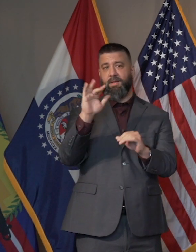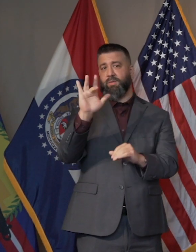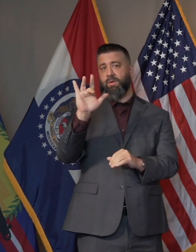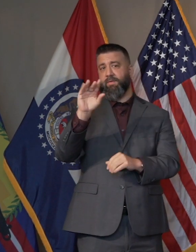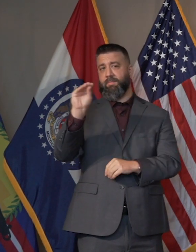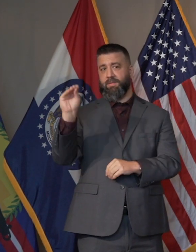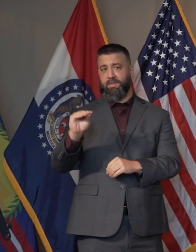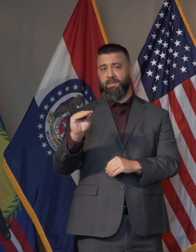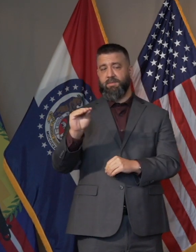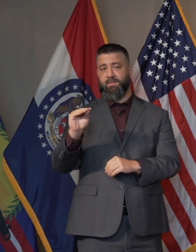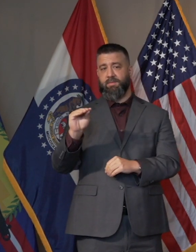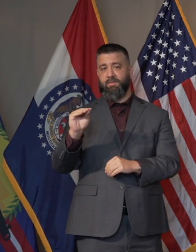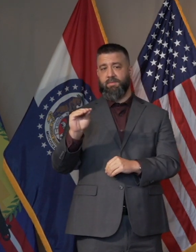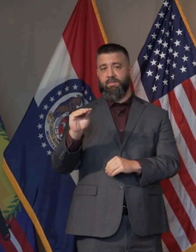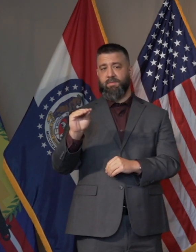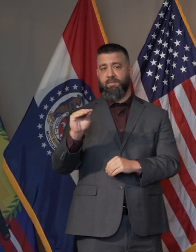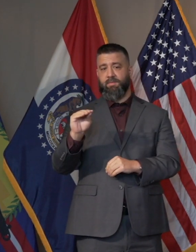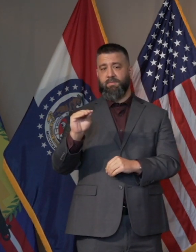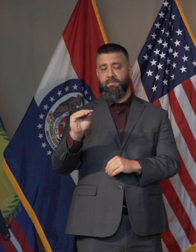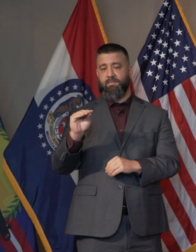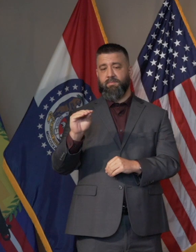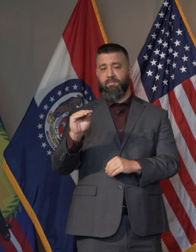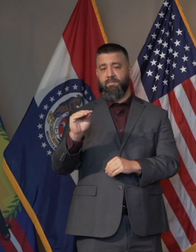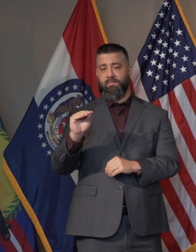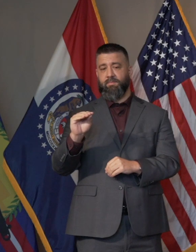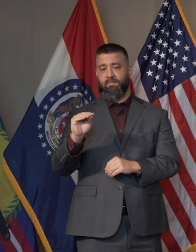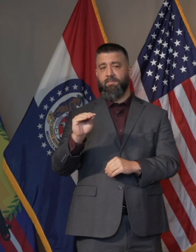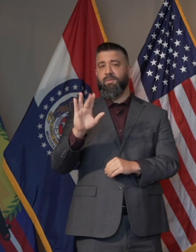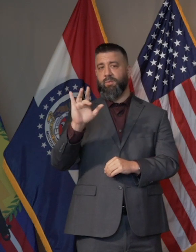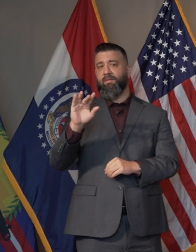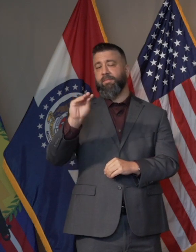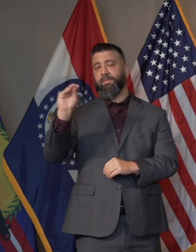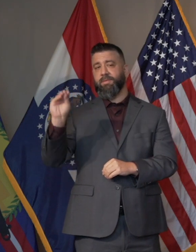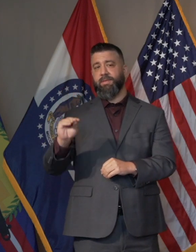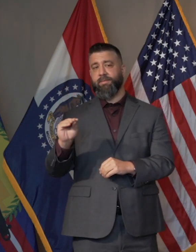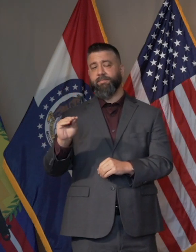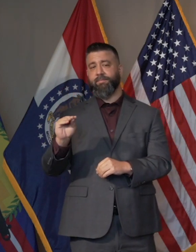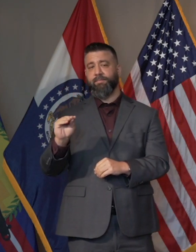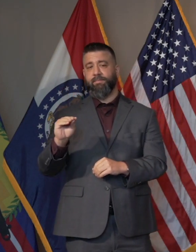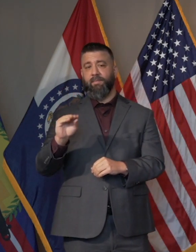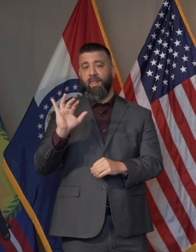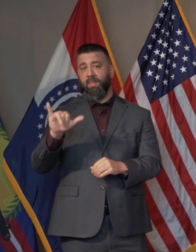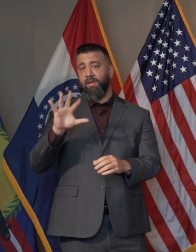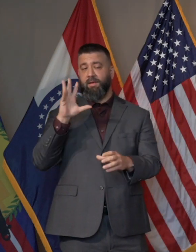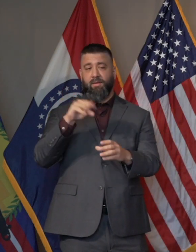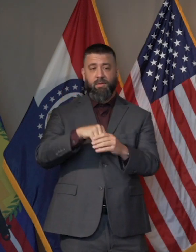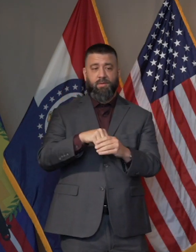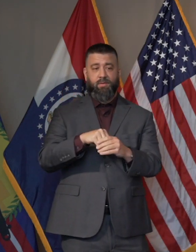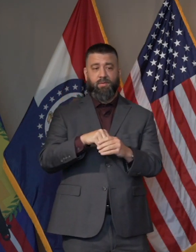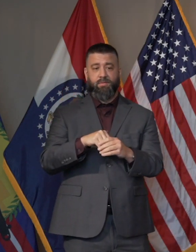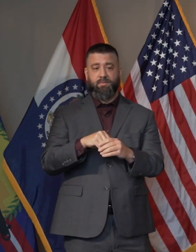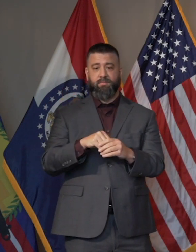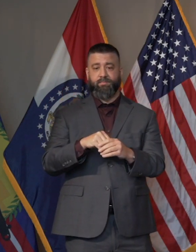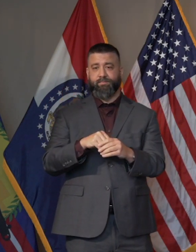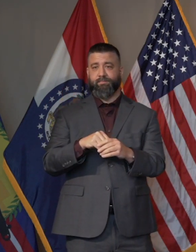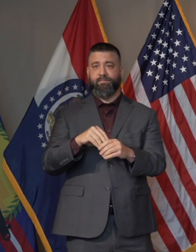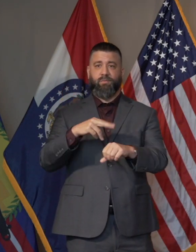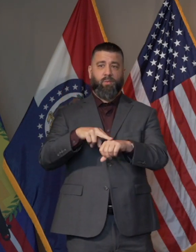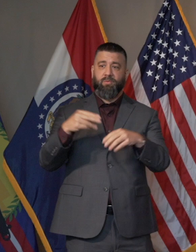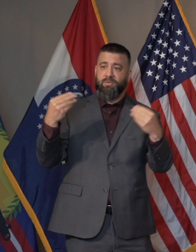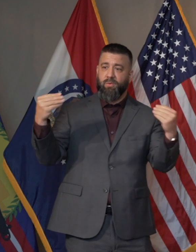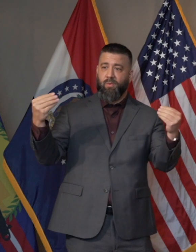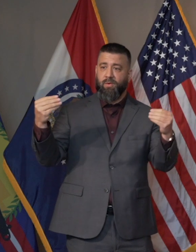capacity. Places of businesses are limited to 25% capacity. That includes retail,